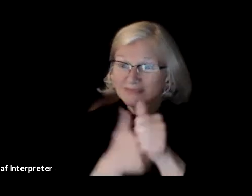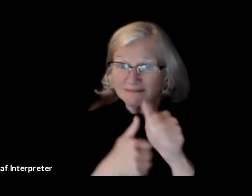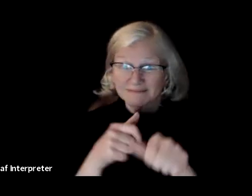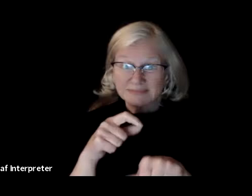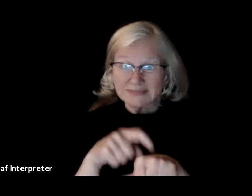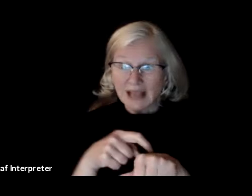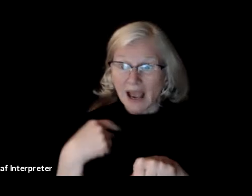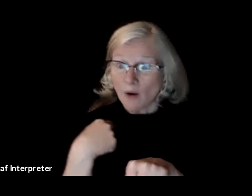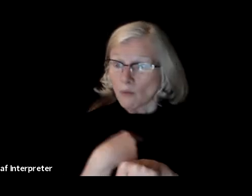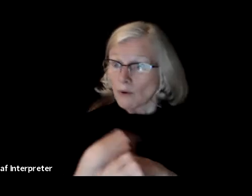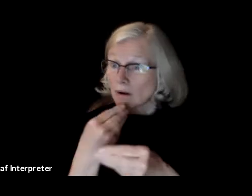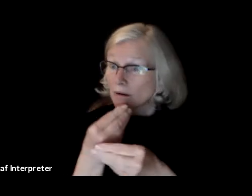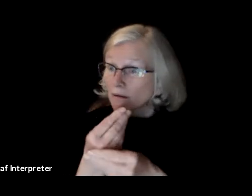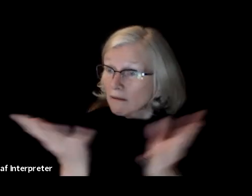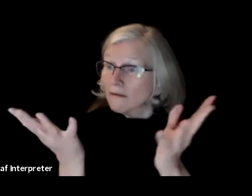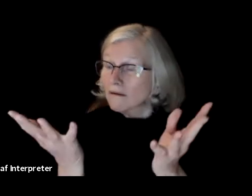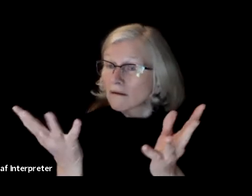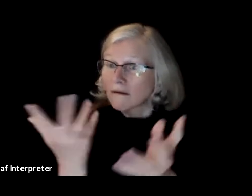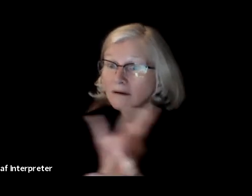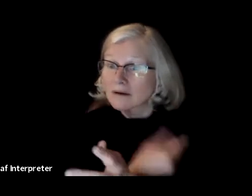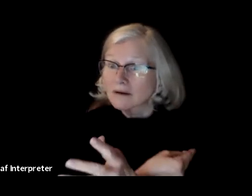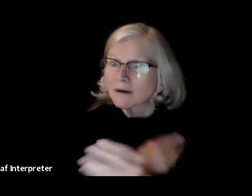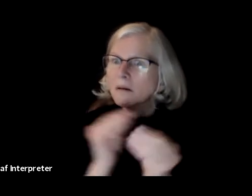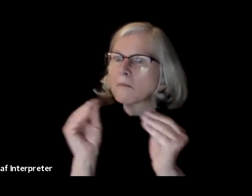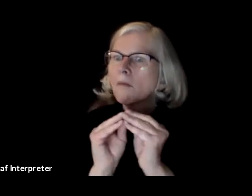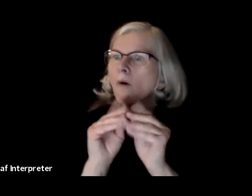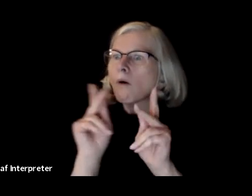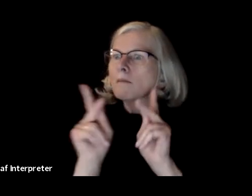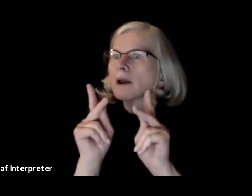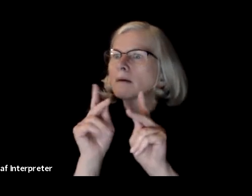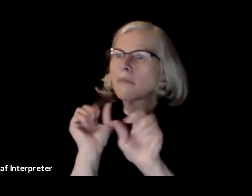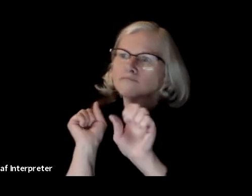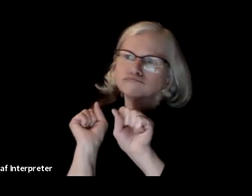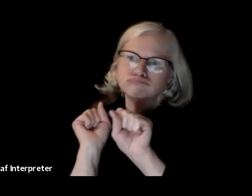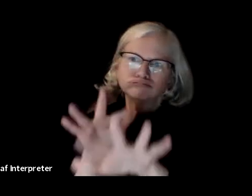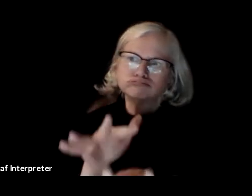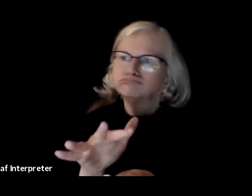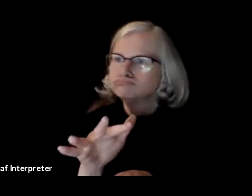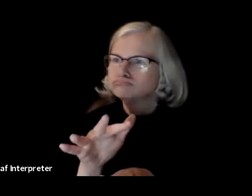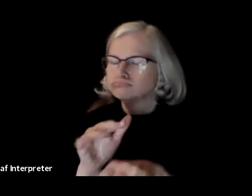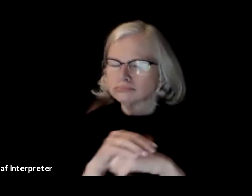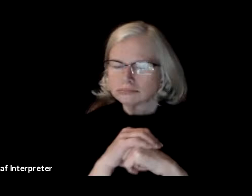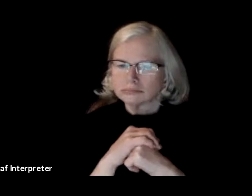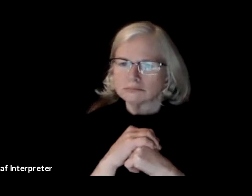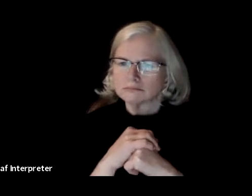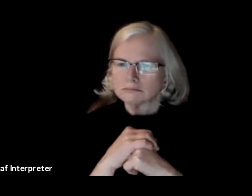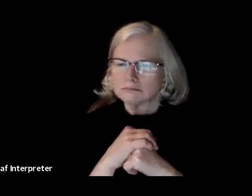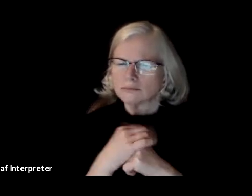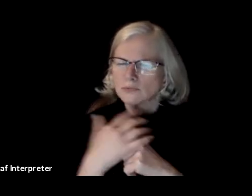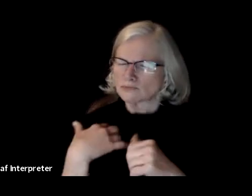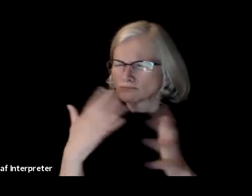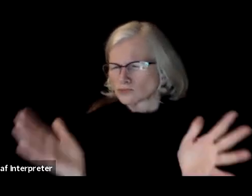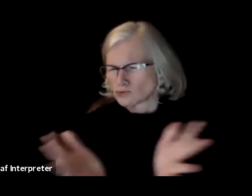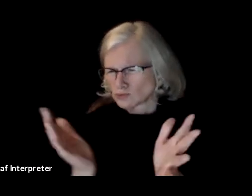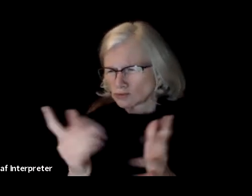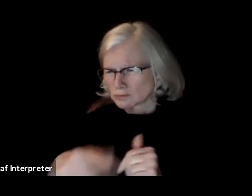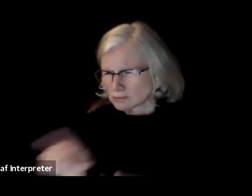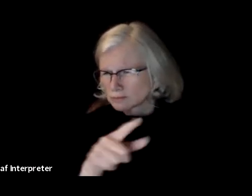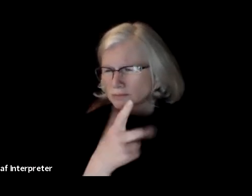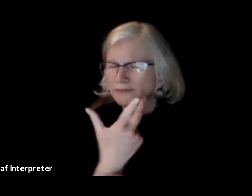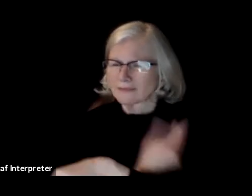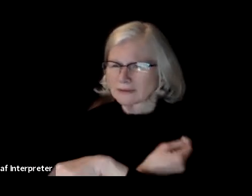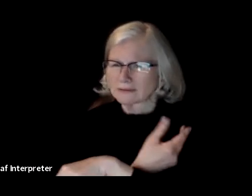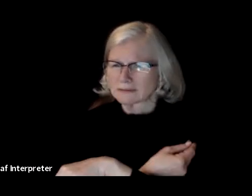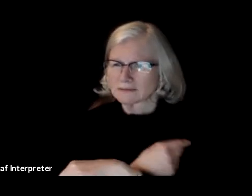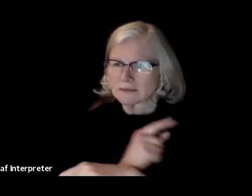our role and responsibility not only to encourage vaccination, but to share vaccination facts, to